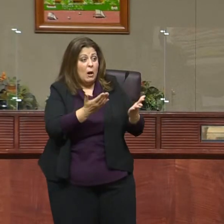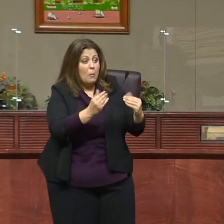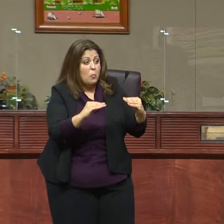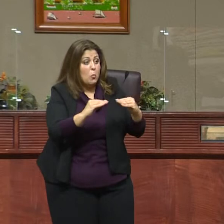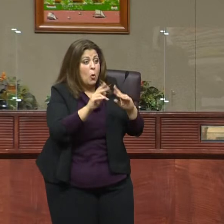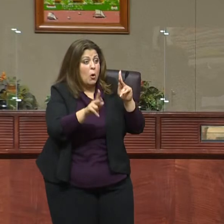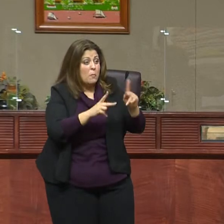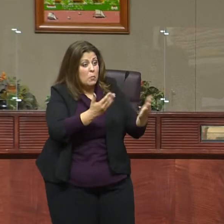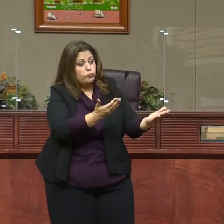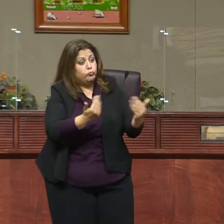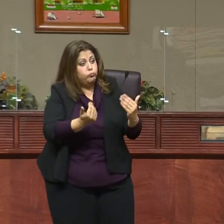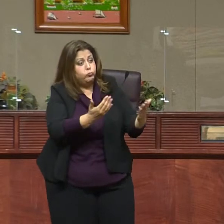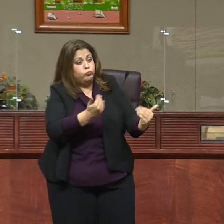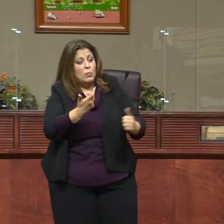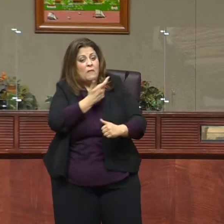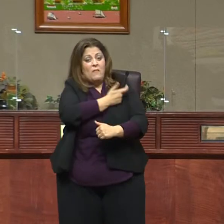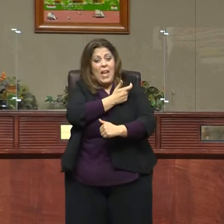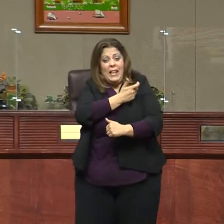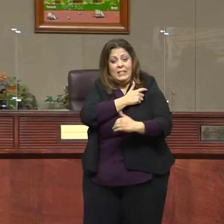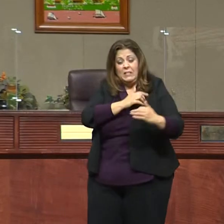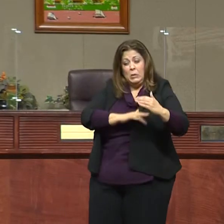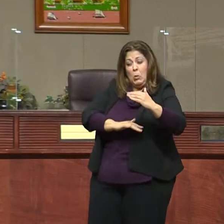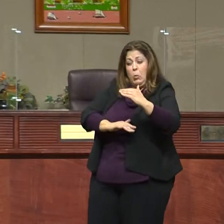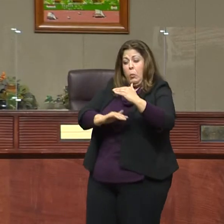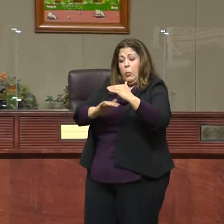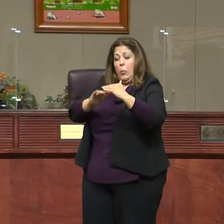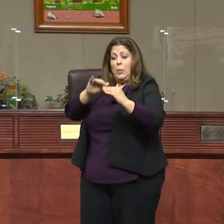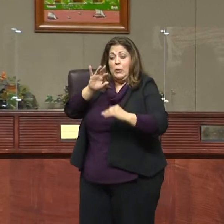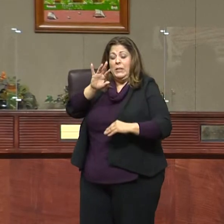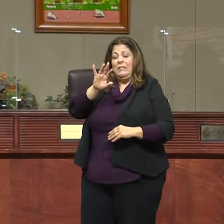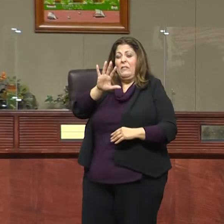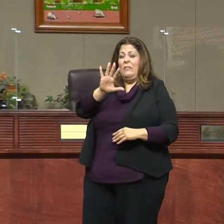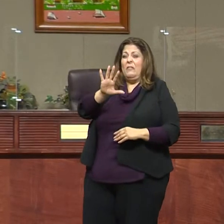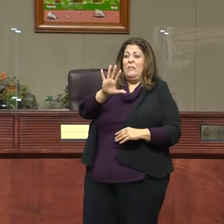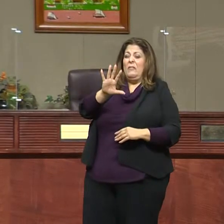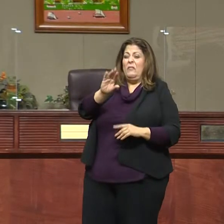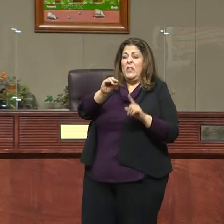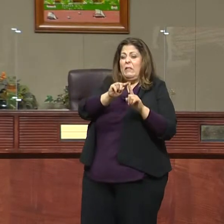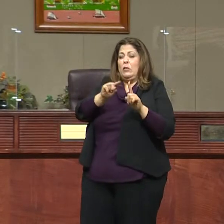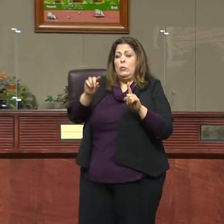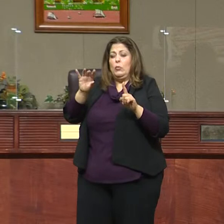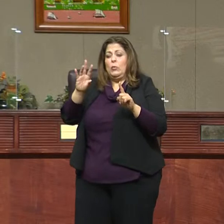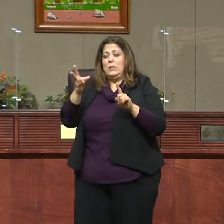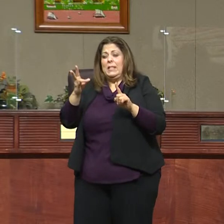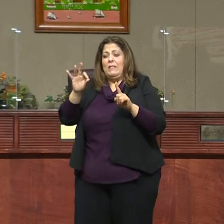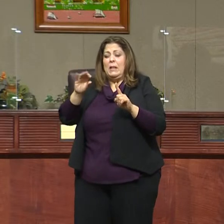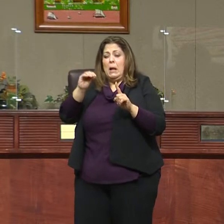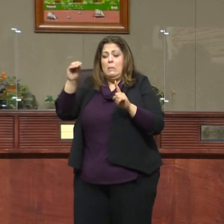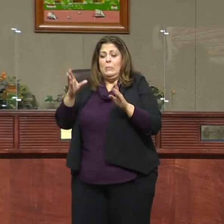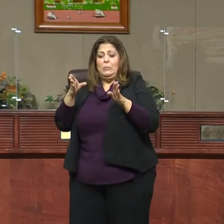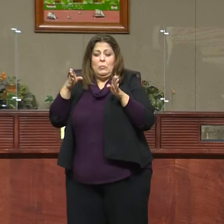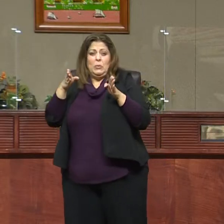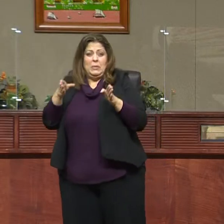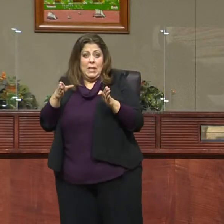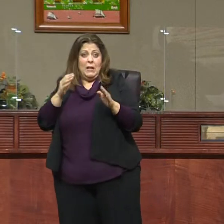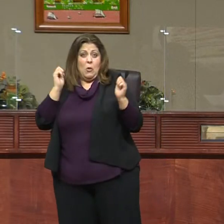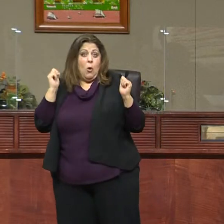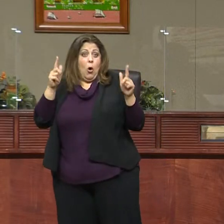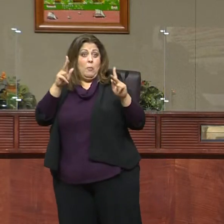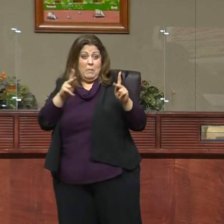get closer to that 79%, I think. 50 to 79%, we should be at a better place than we are